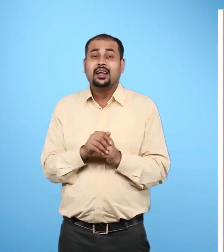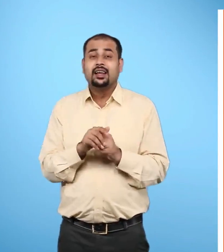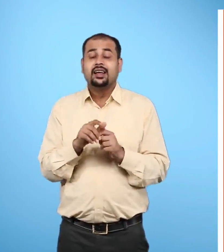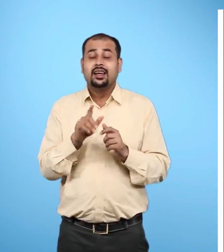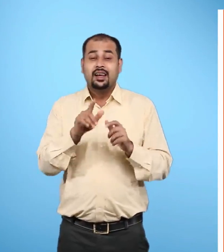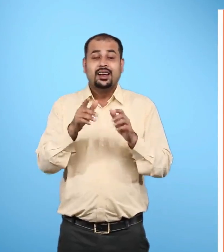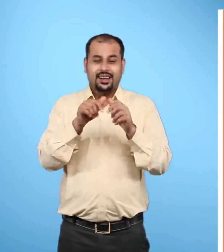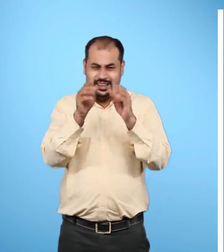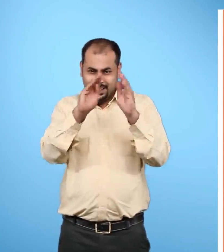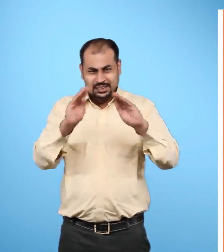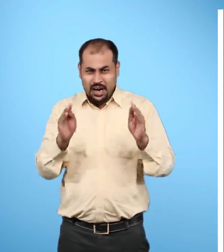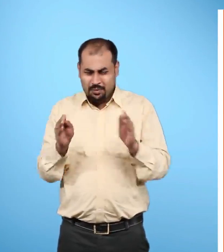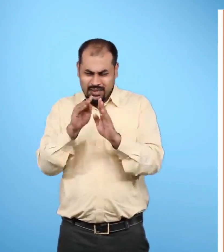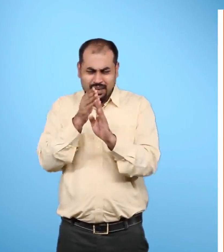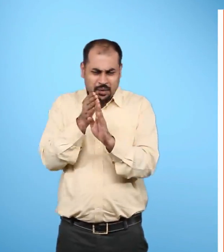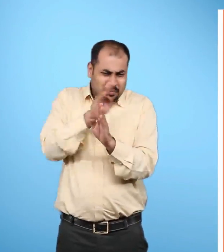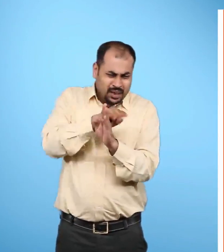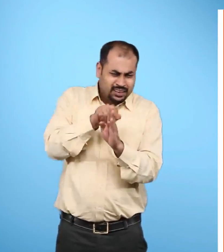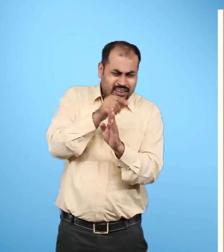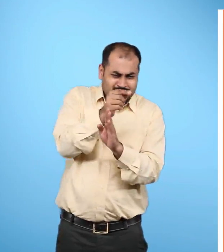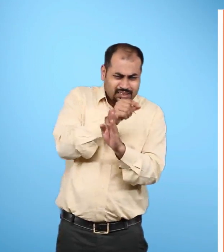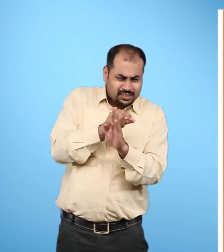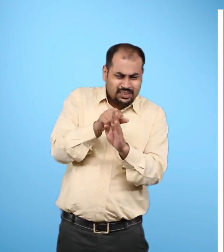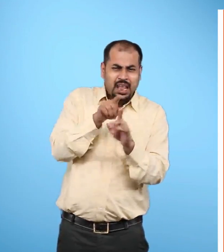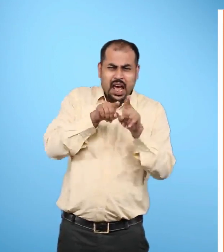Rounding off is not needed in these examples.